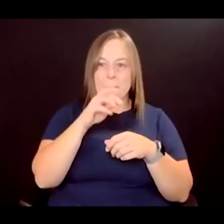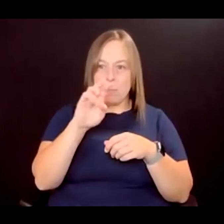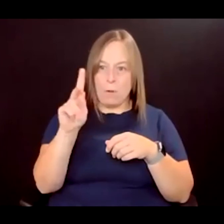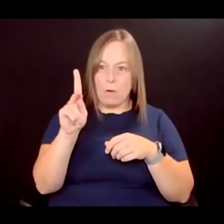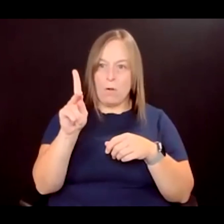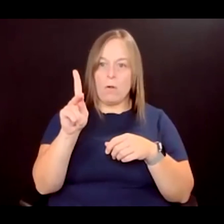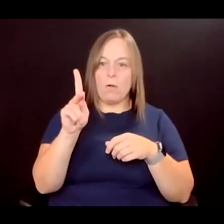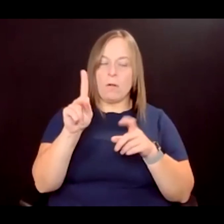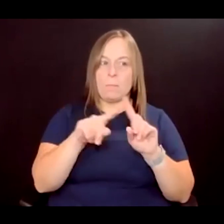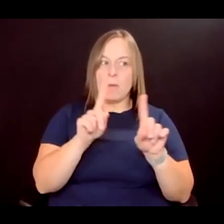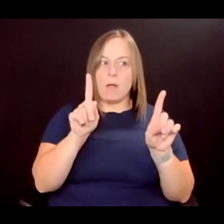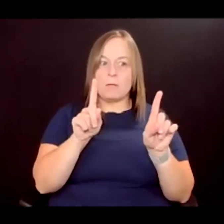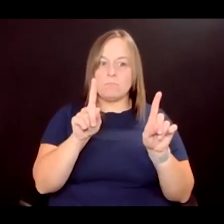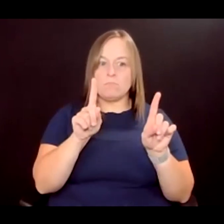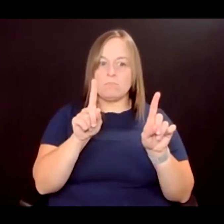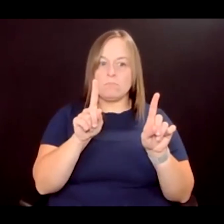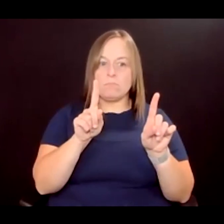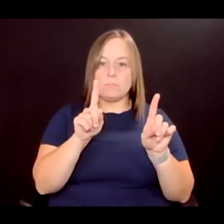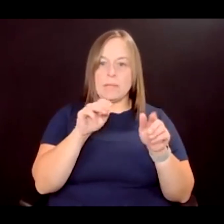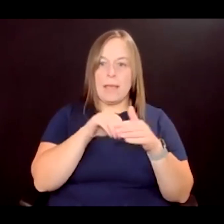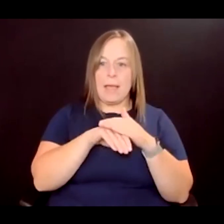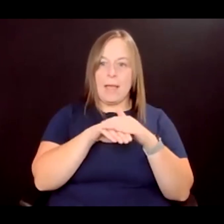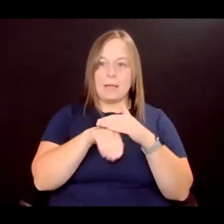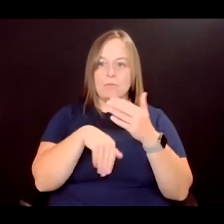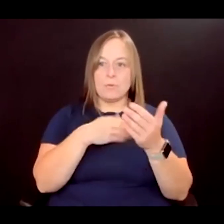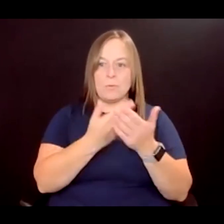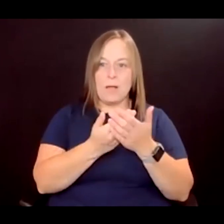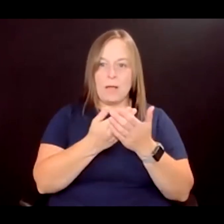no deliverables to the people and a lack of